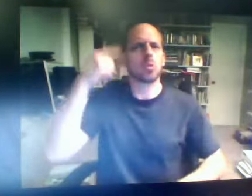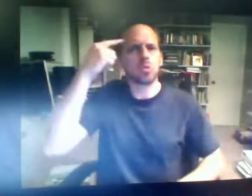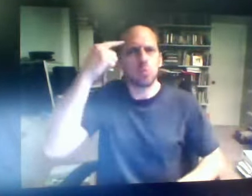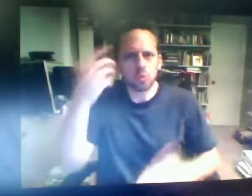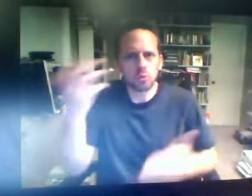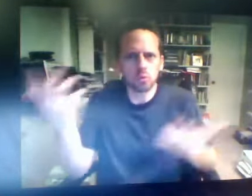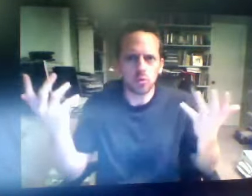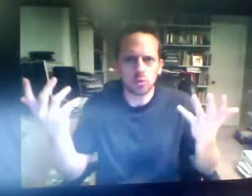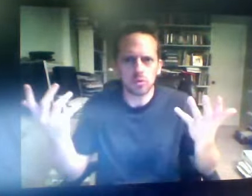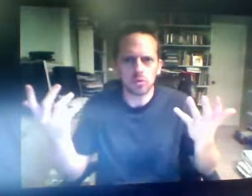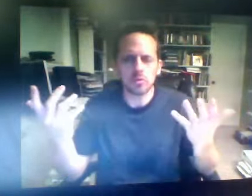And I thought, what?